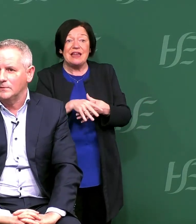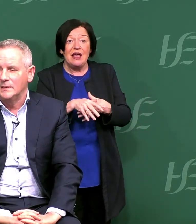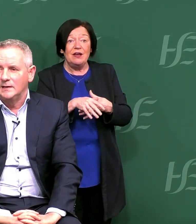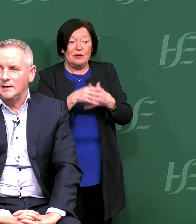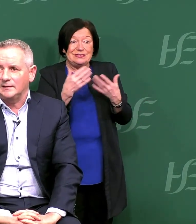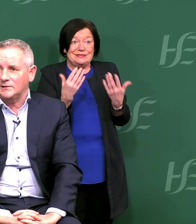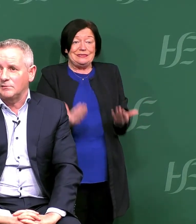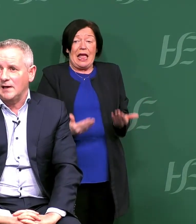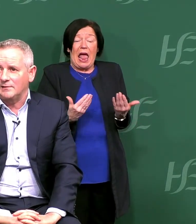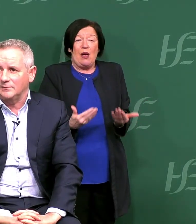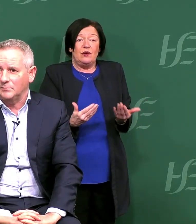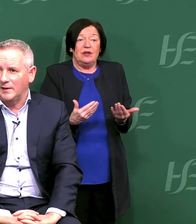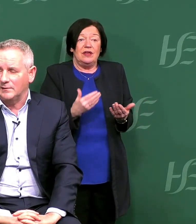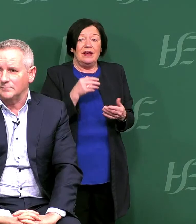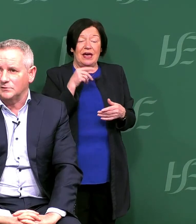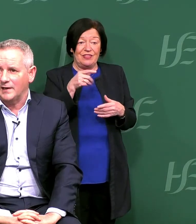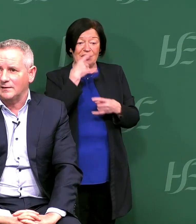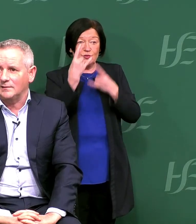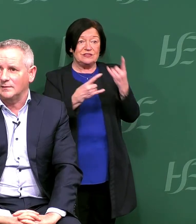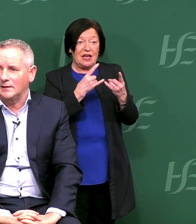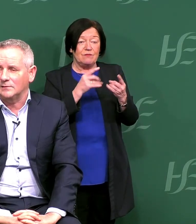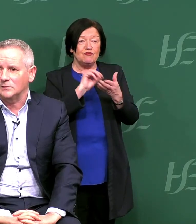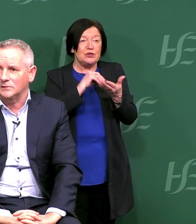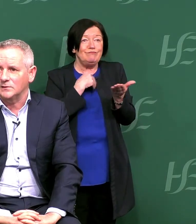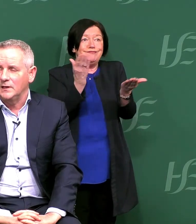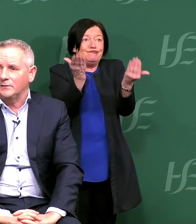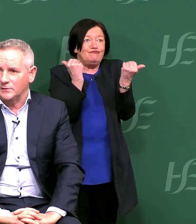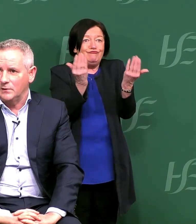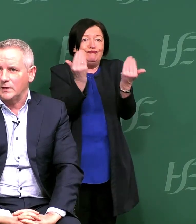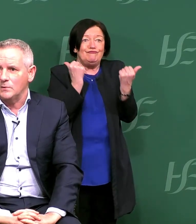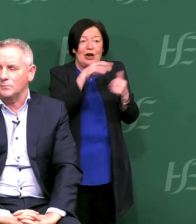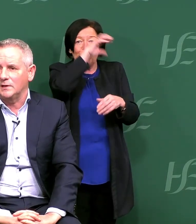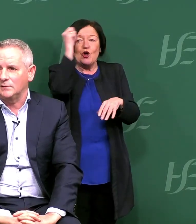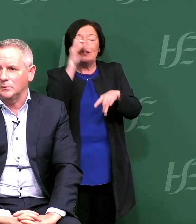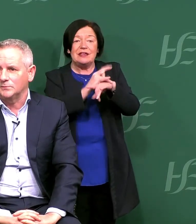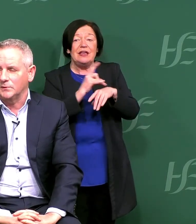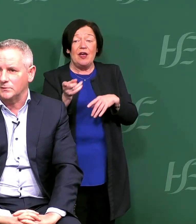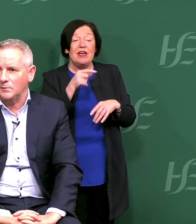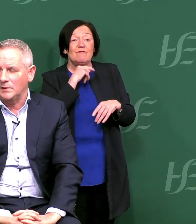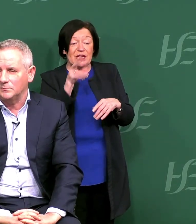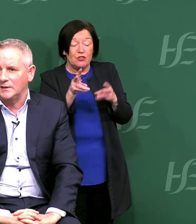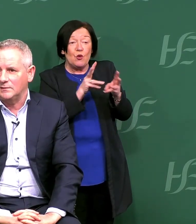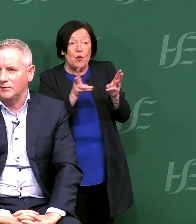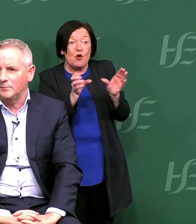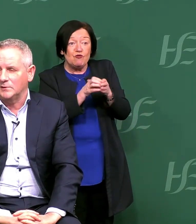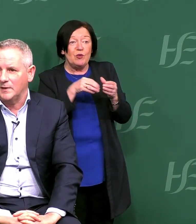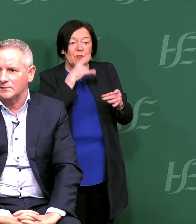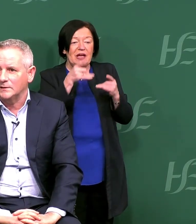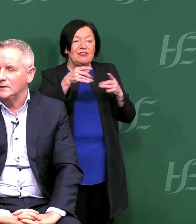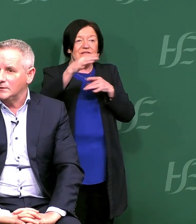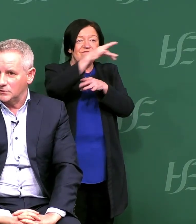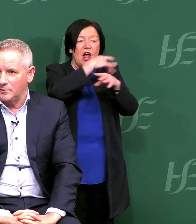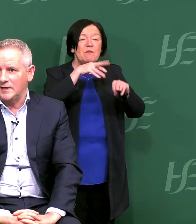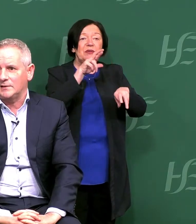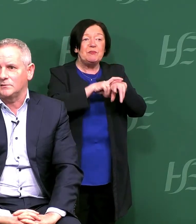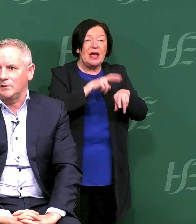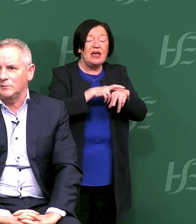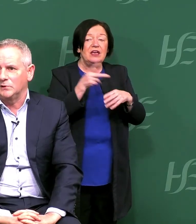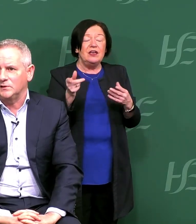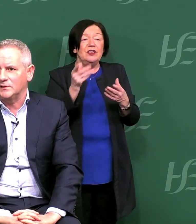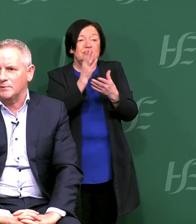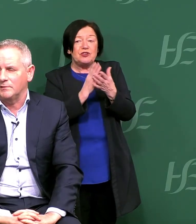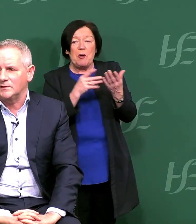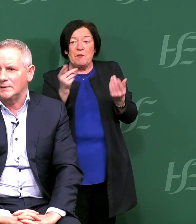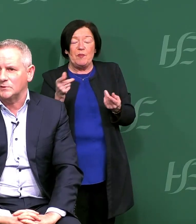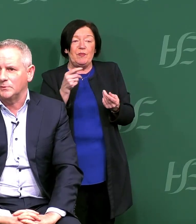we are now. And that's the reality of the market of attracting consultants. There's no doubt within the workforce we want to make the environment better. Some of that is around